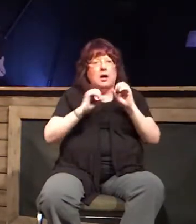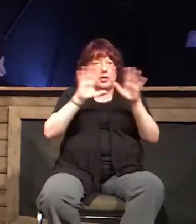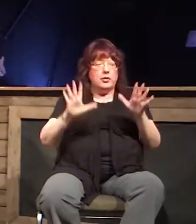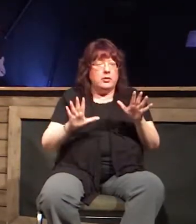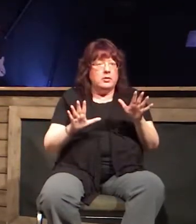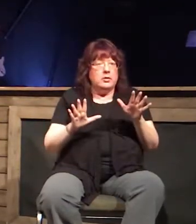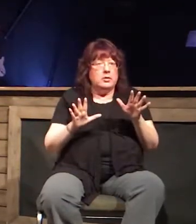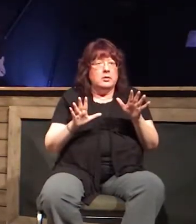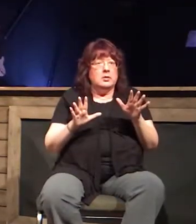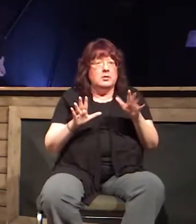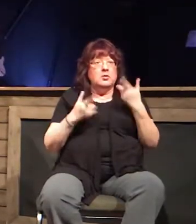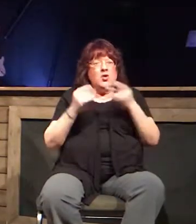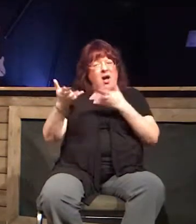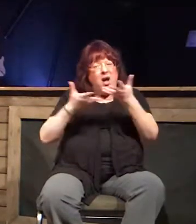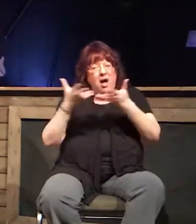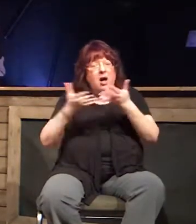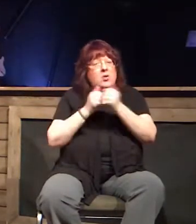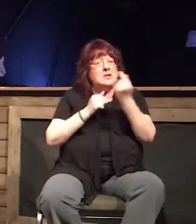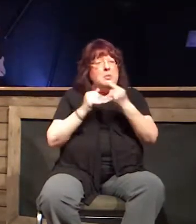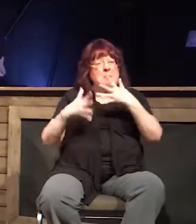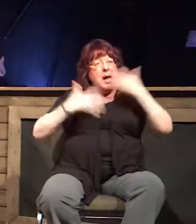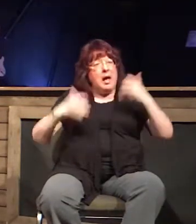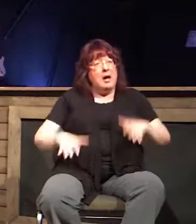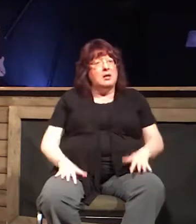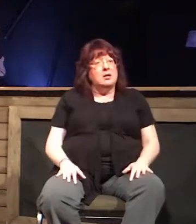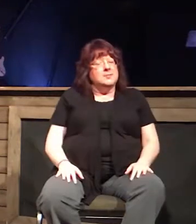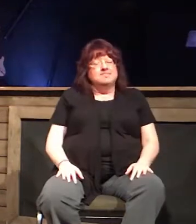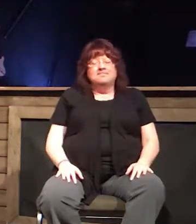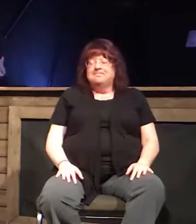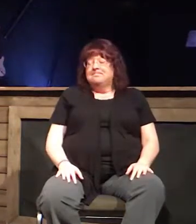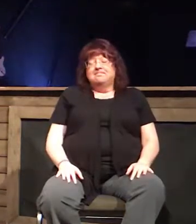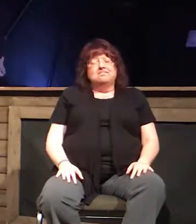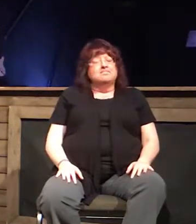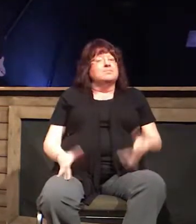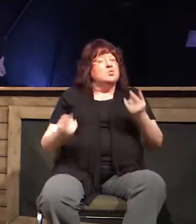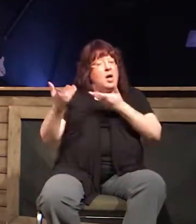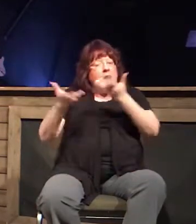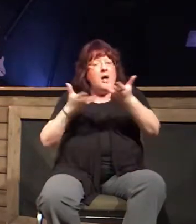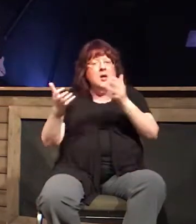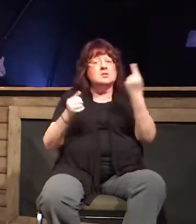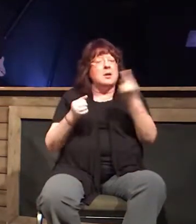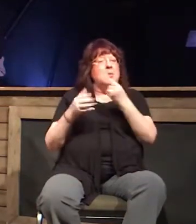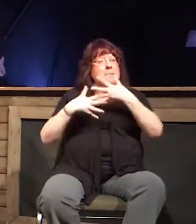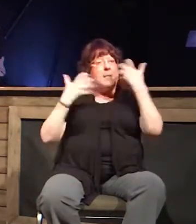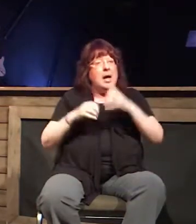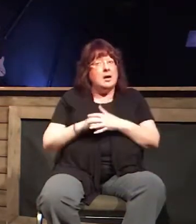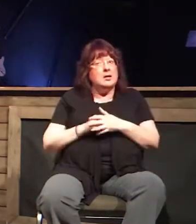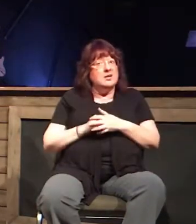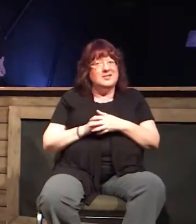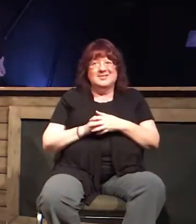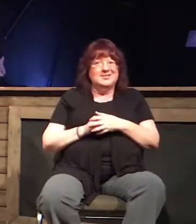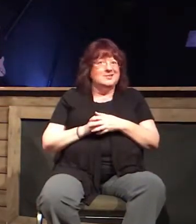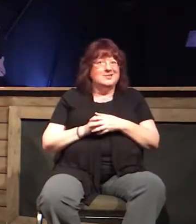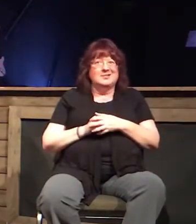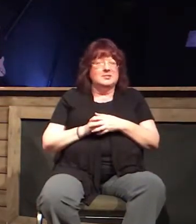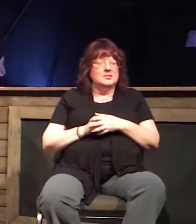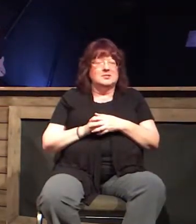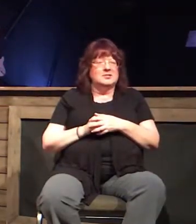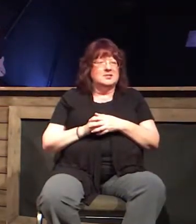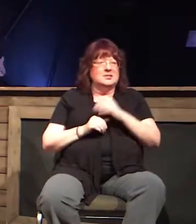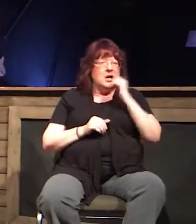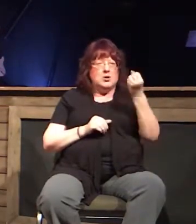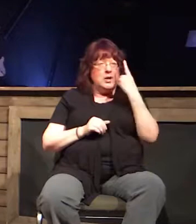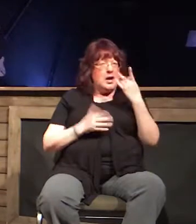clearly. You ever tried to reason with somebody who was mad? Have you ever tried to reason with somebody who was mad? Yeah. Huh? Didn't